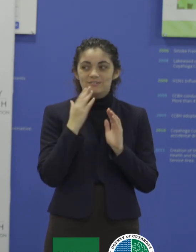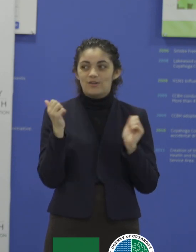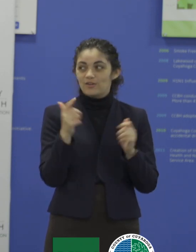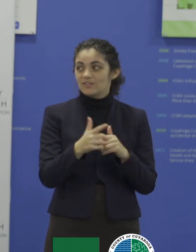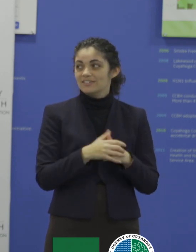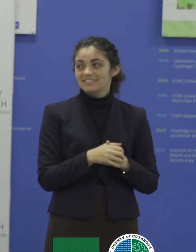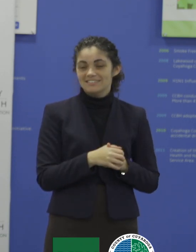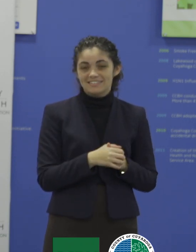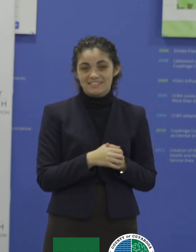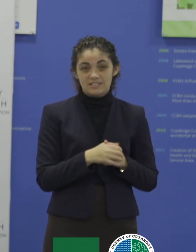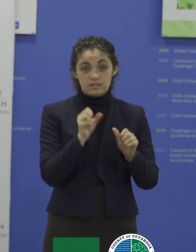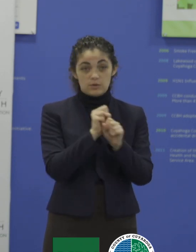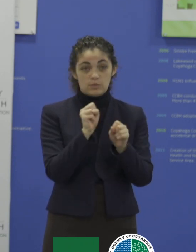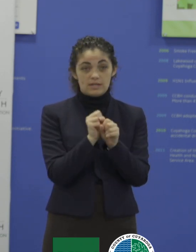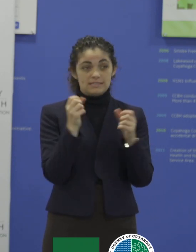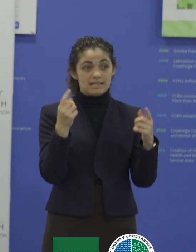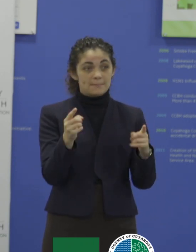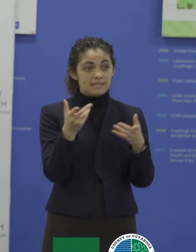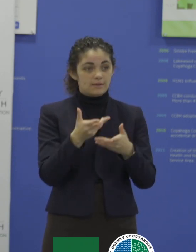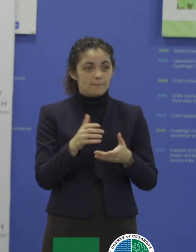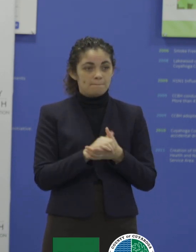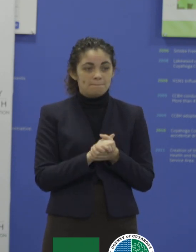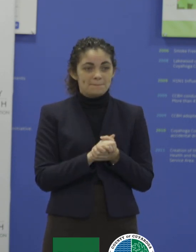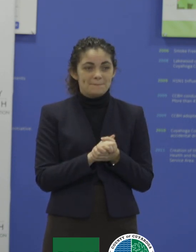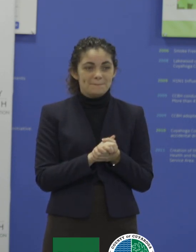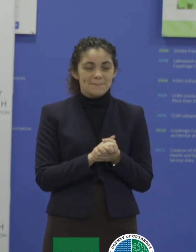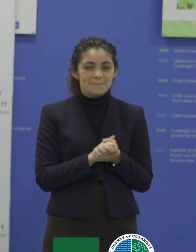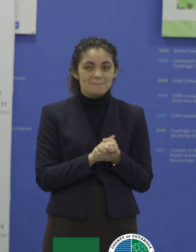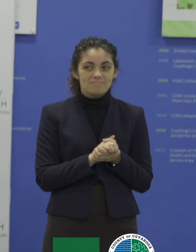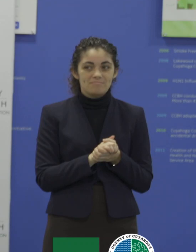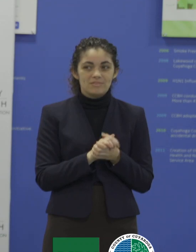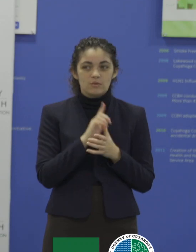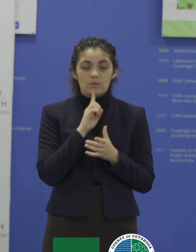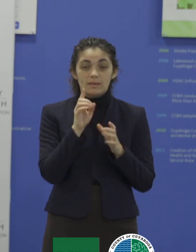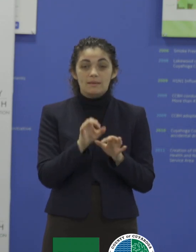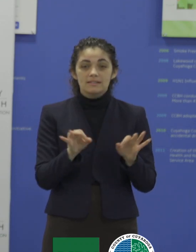much for all the work that you do for us, and